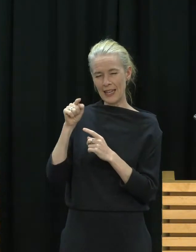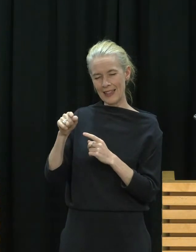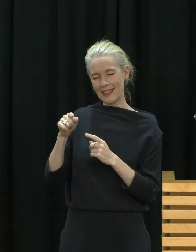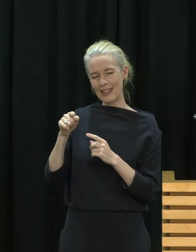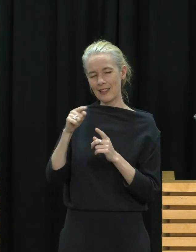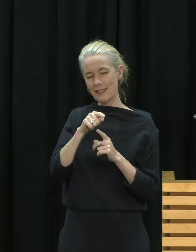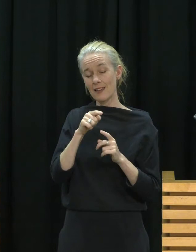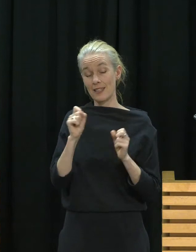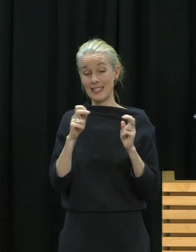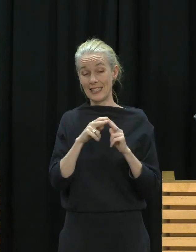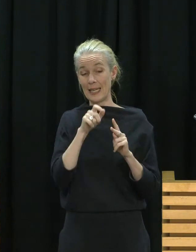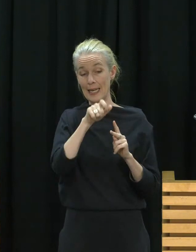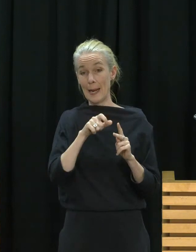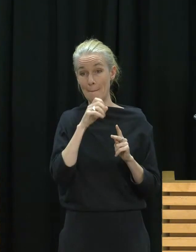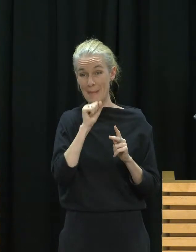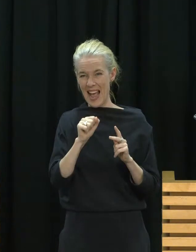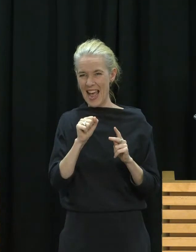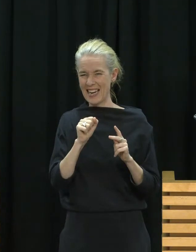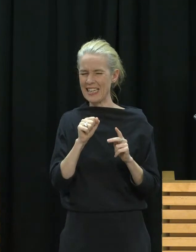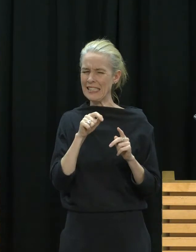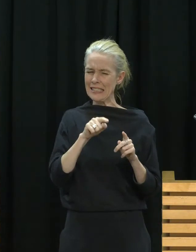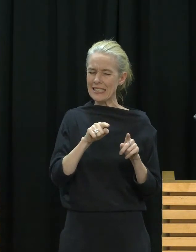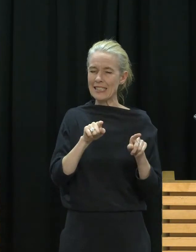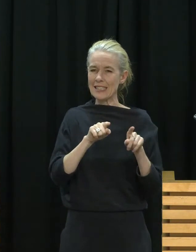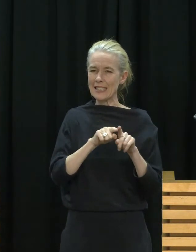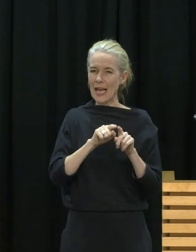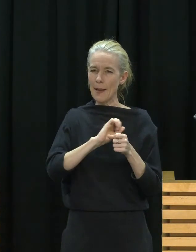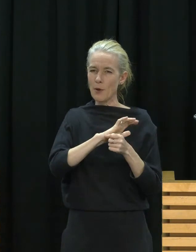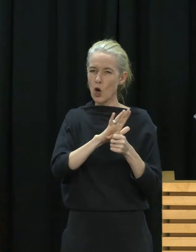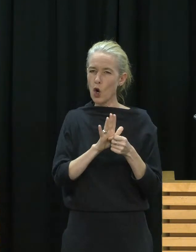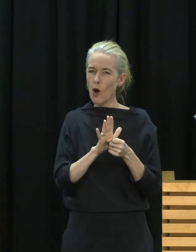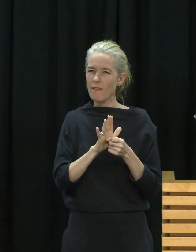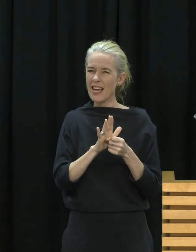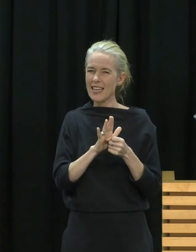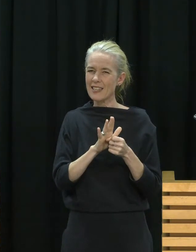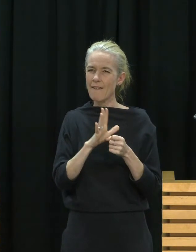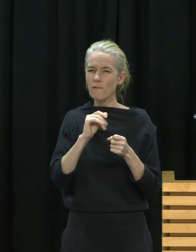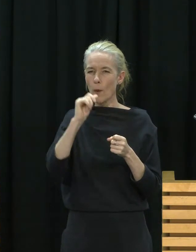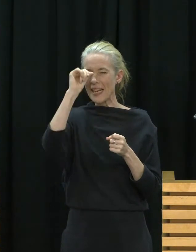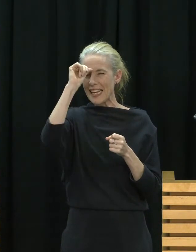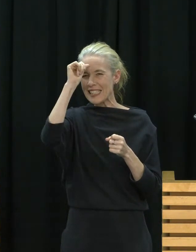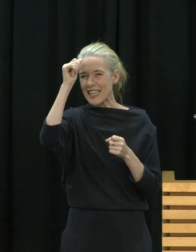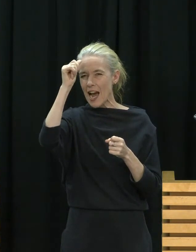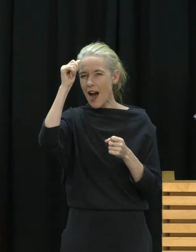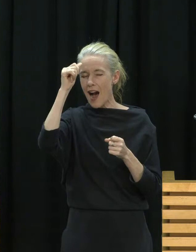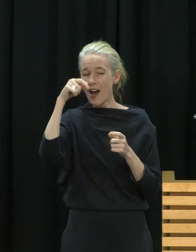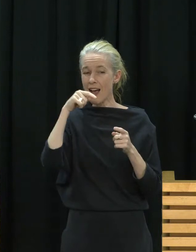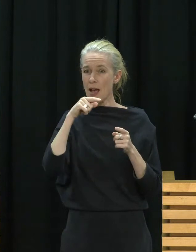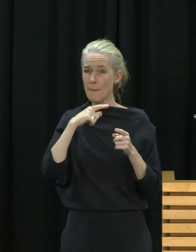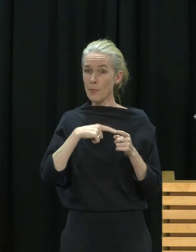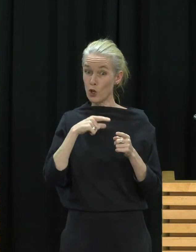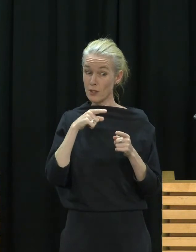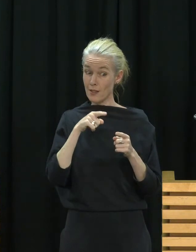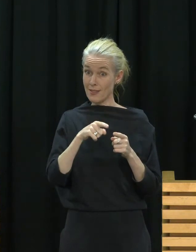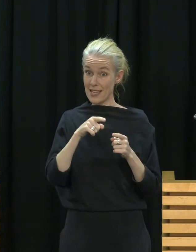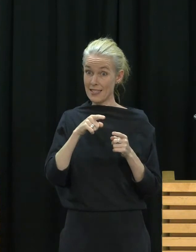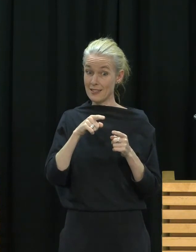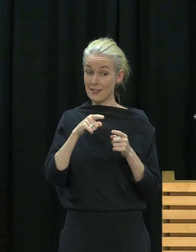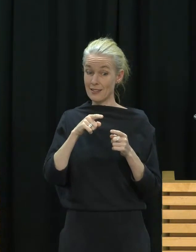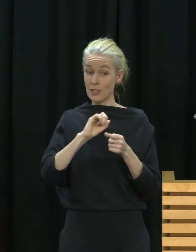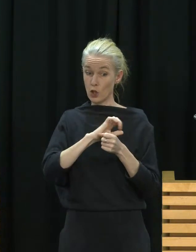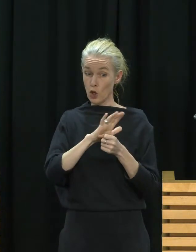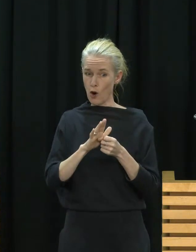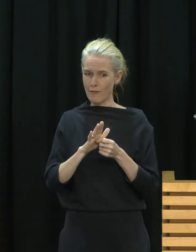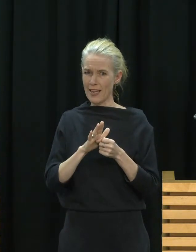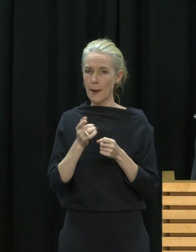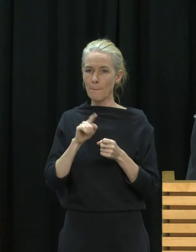approach? Because what is it, 60 to 90% more transmissible, it's thought? Look, to some extent it hasn't changed our approach because we've